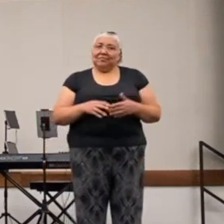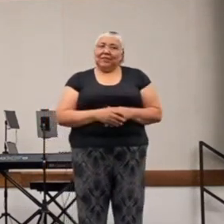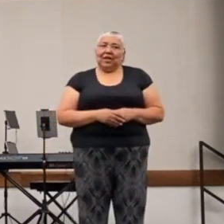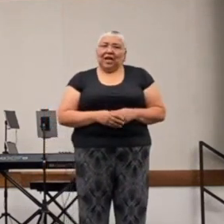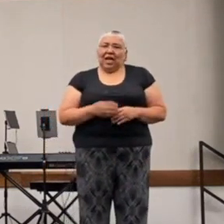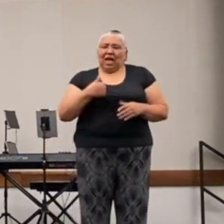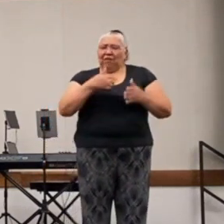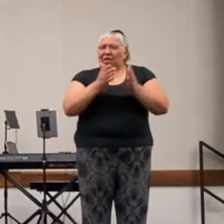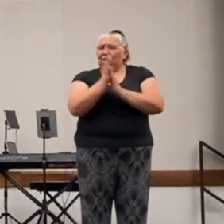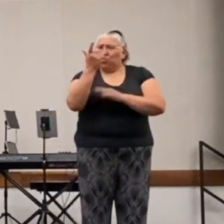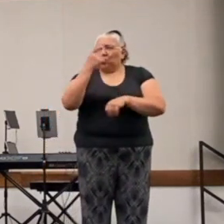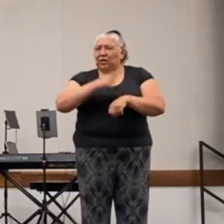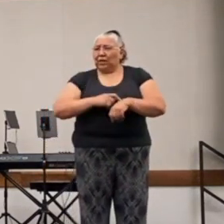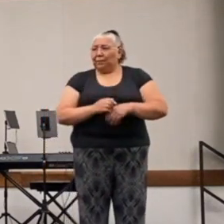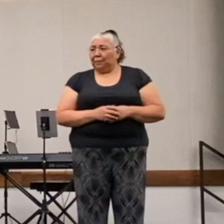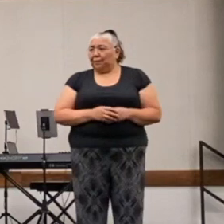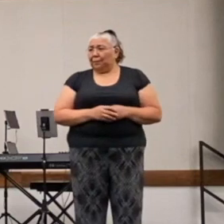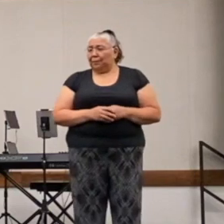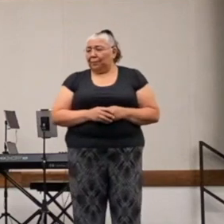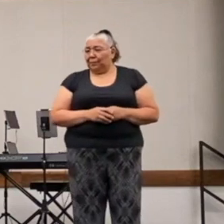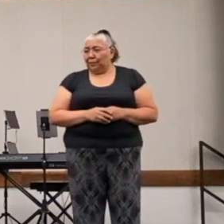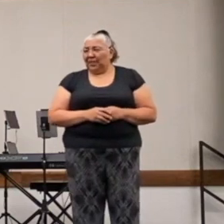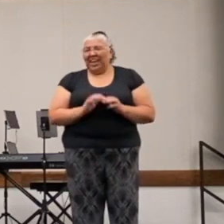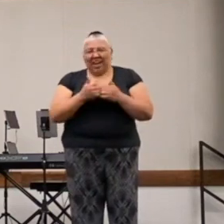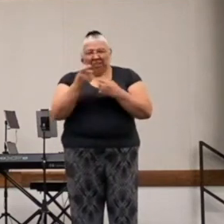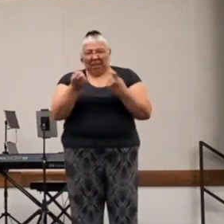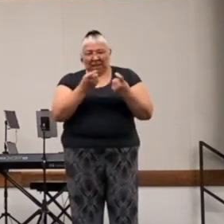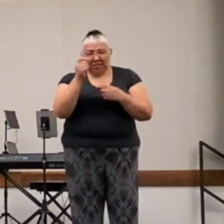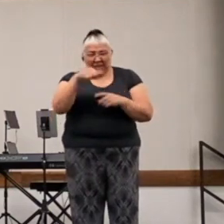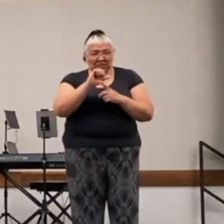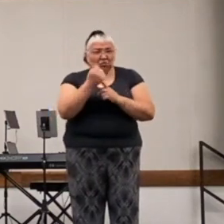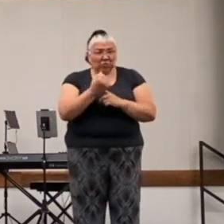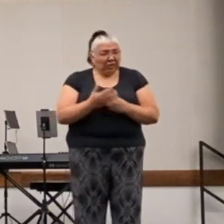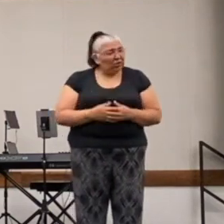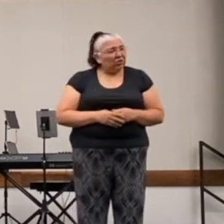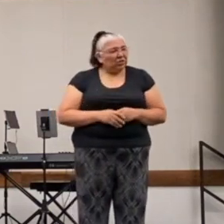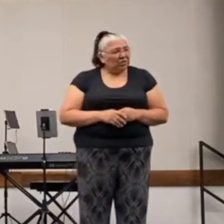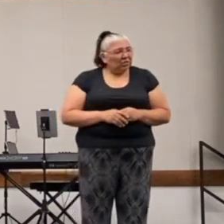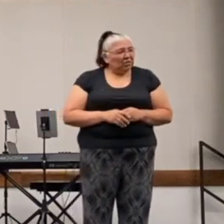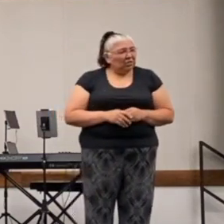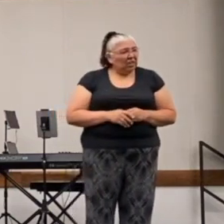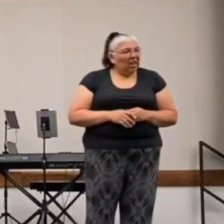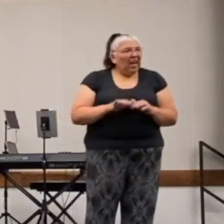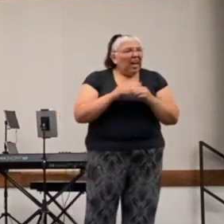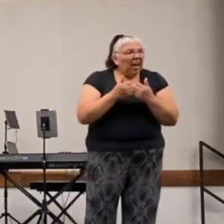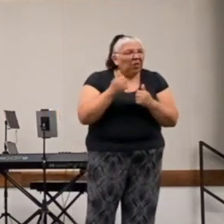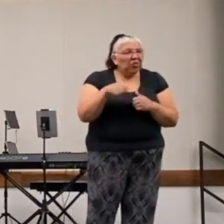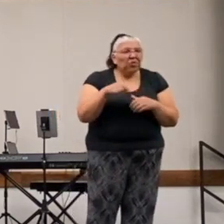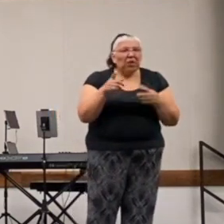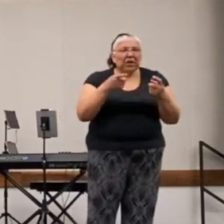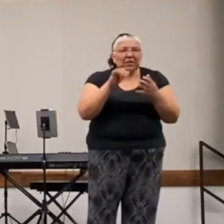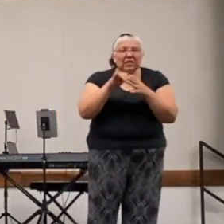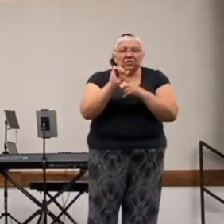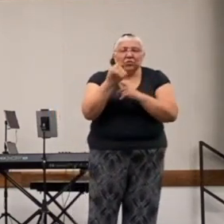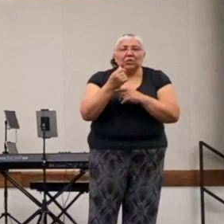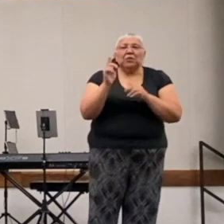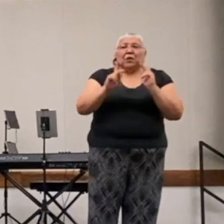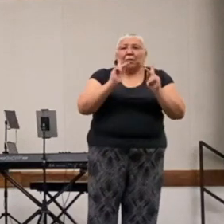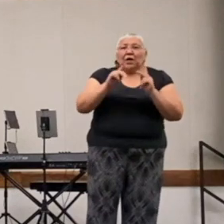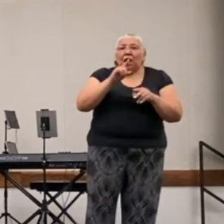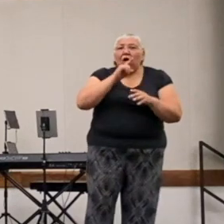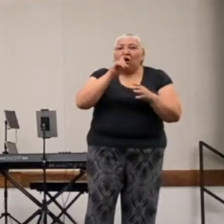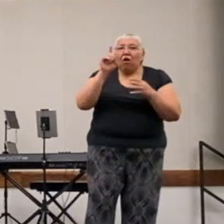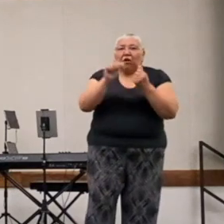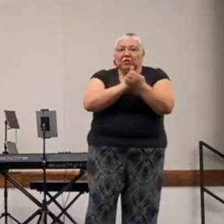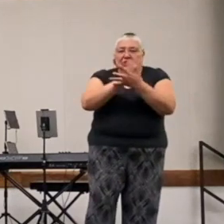I was asked one time, how do you handle these situations? How do you handle the situations when people are